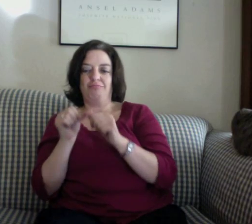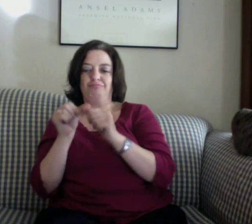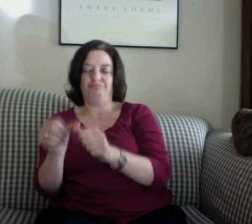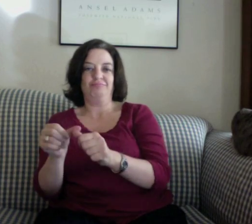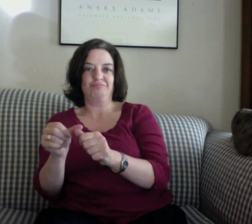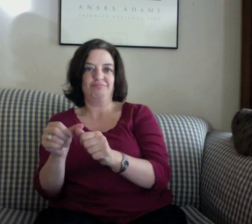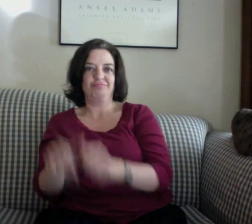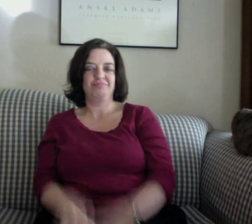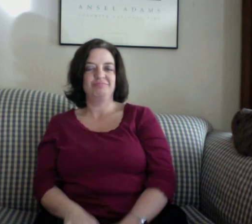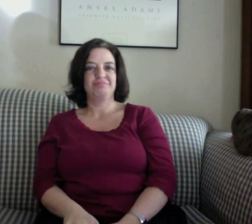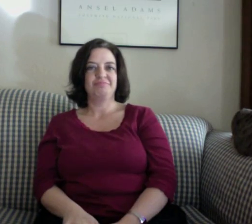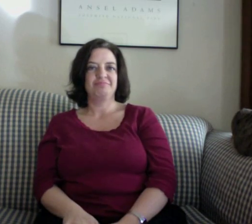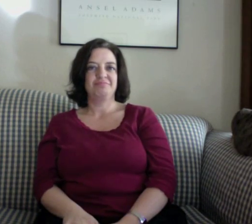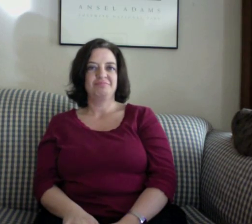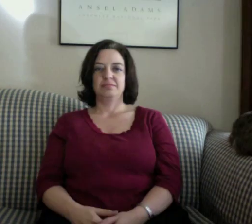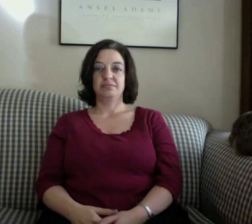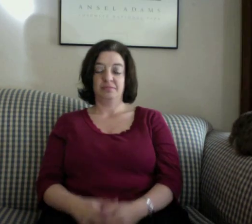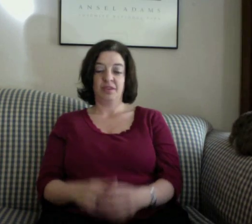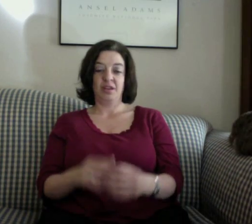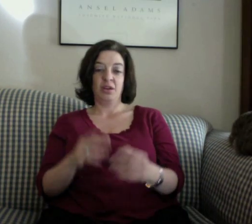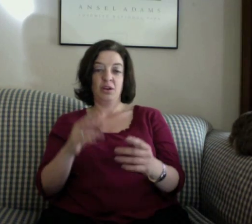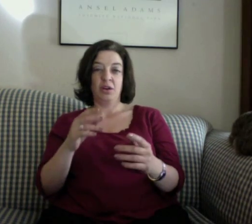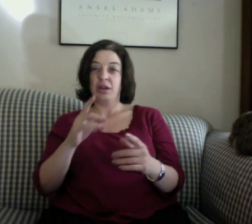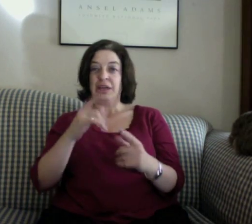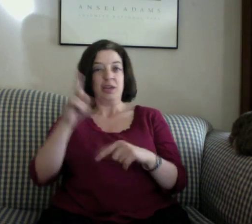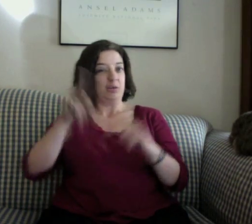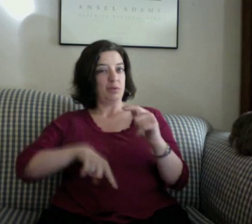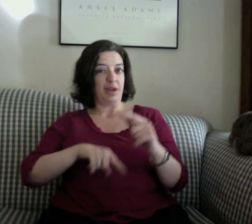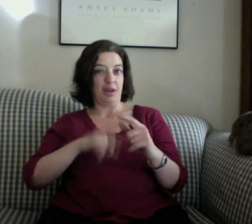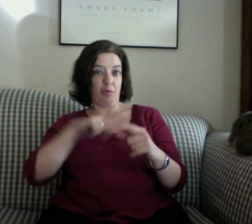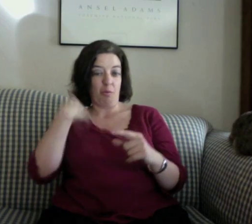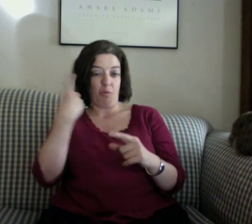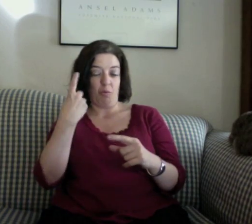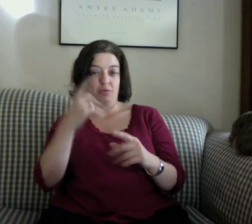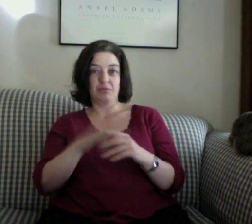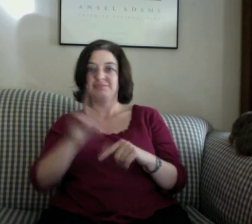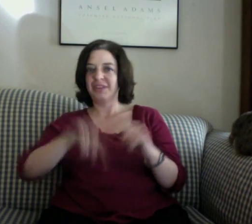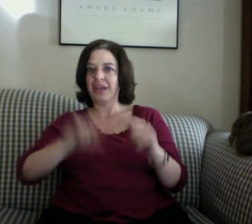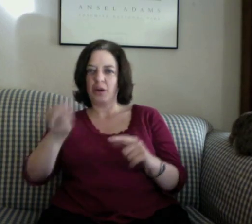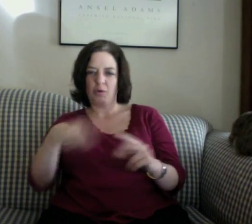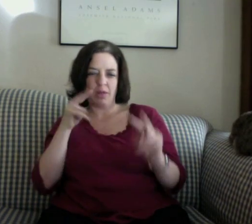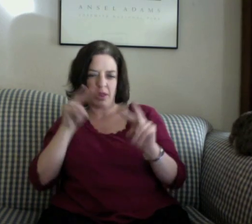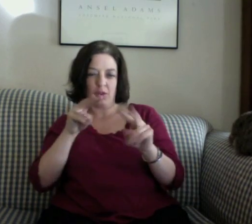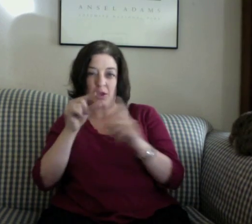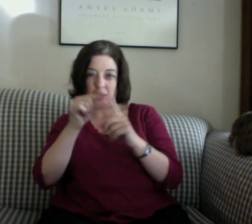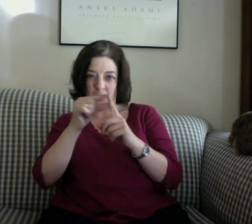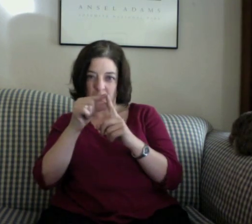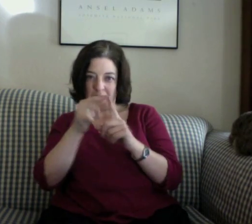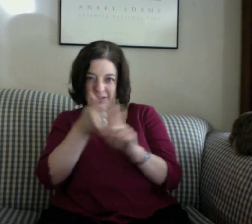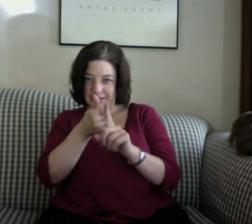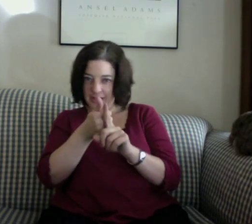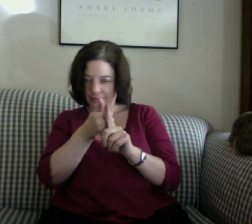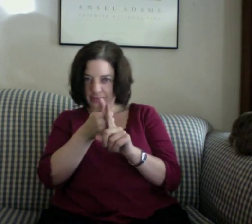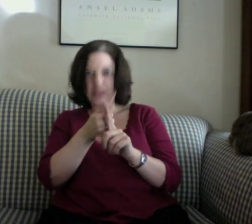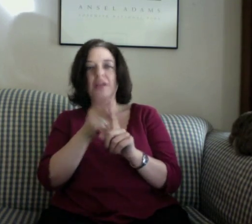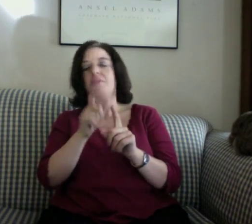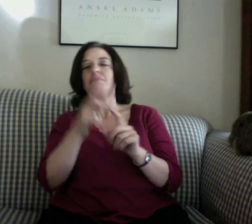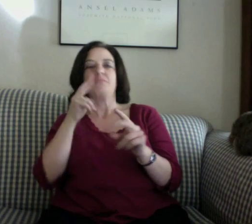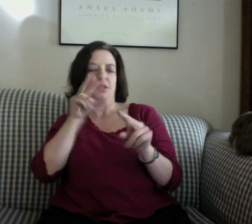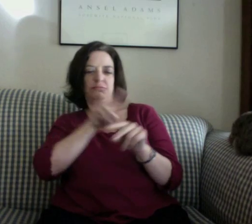You can't only just look at the word to figure out the inflections. Sometimes you have to look at the whole sentence. Like at the time, if